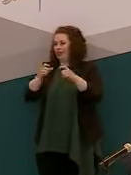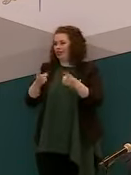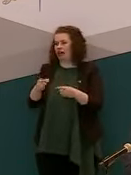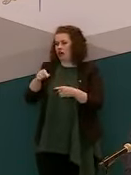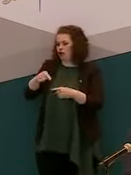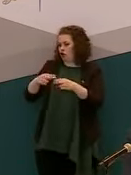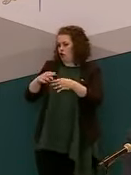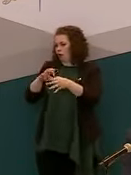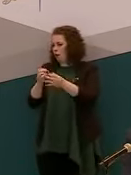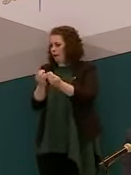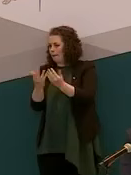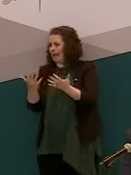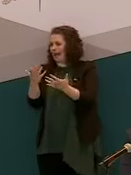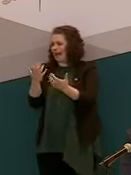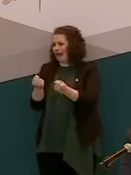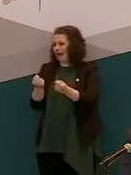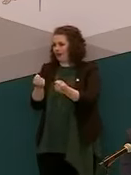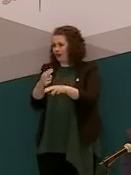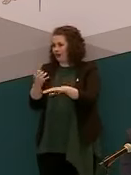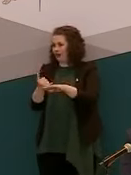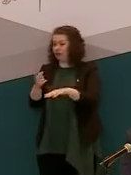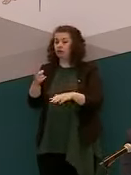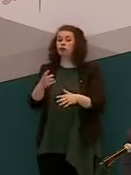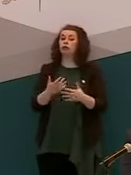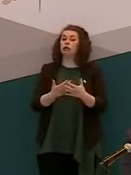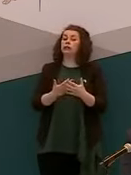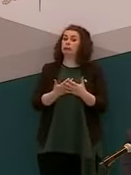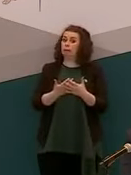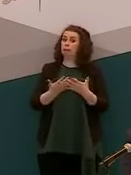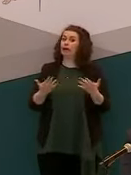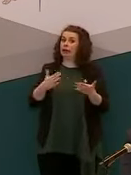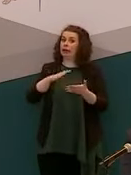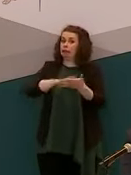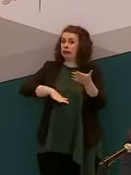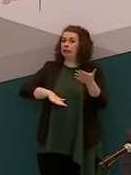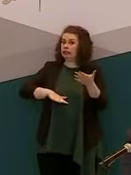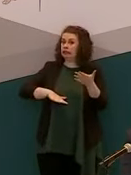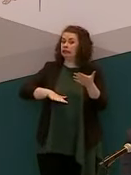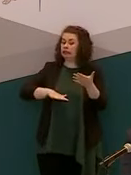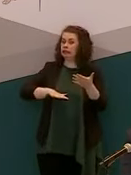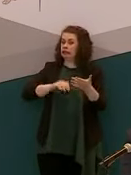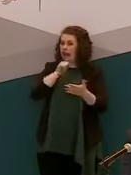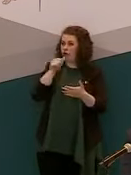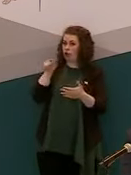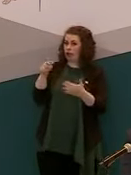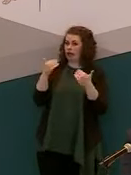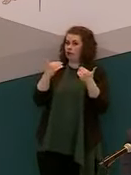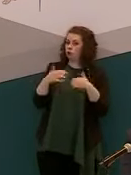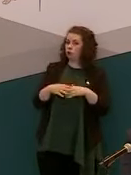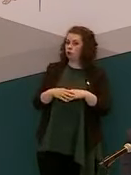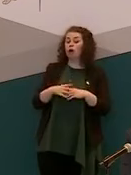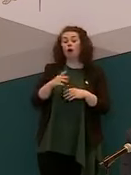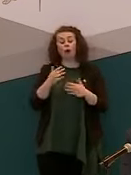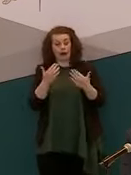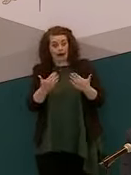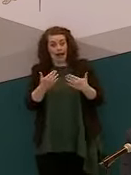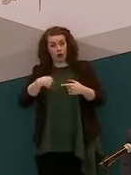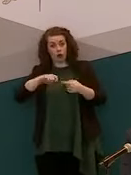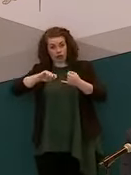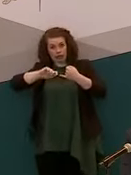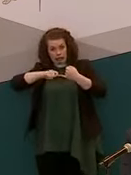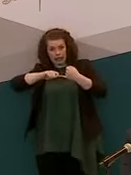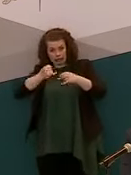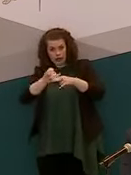nursing homes, no. Okay, so that's a big gap in the knowledge then, isn't it? Well, there's active testing in nursing homes, Yeah. where